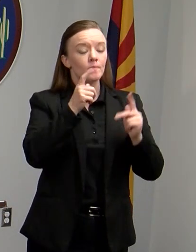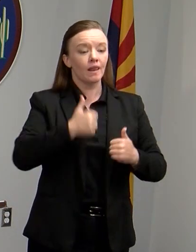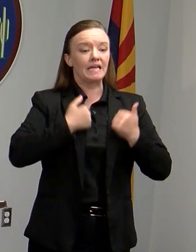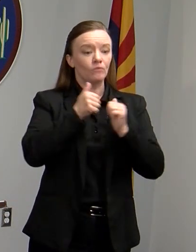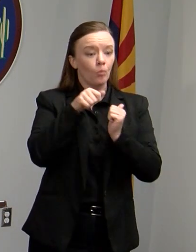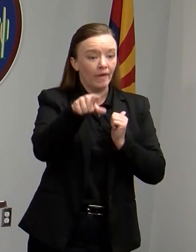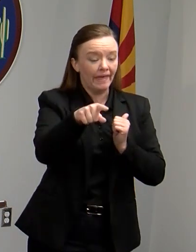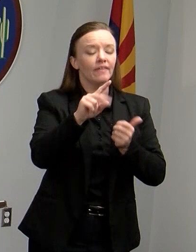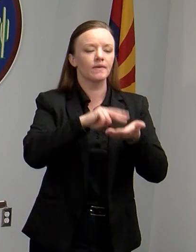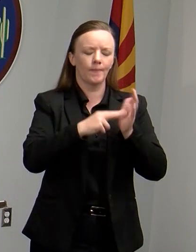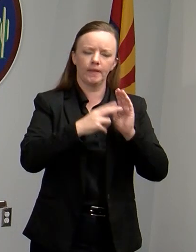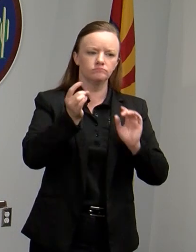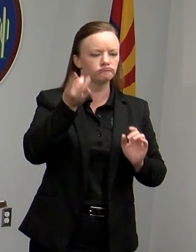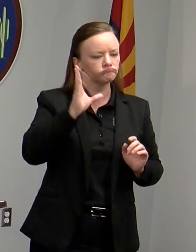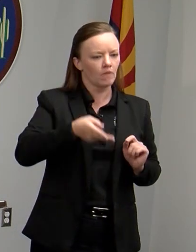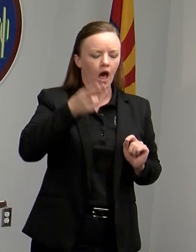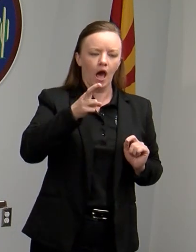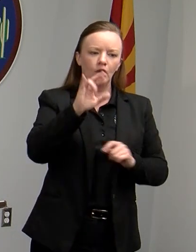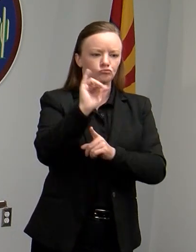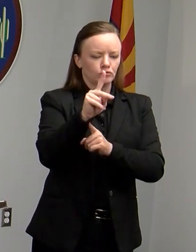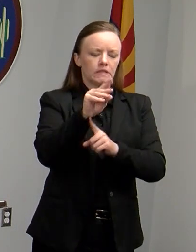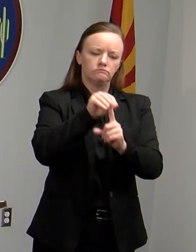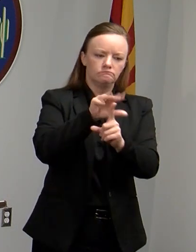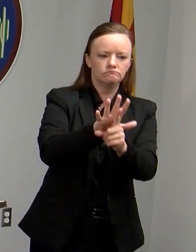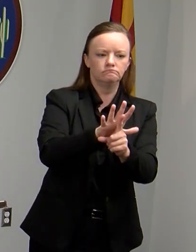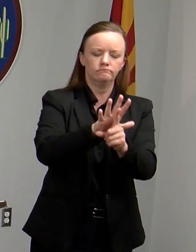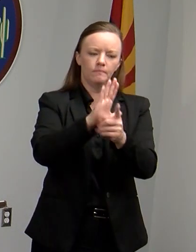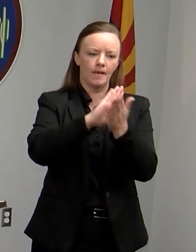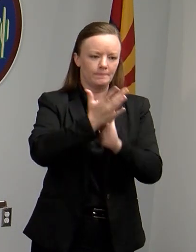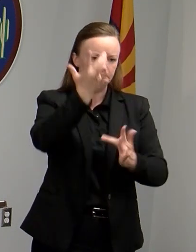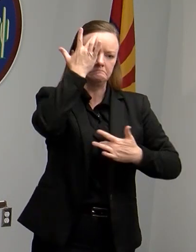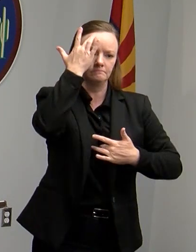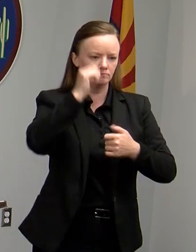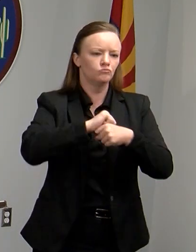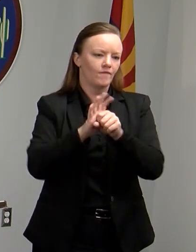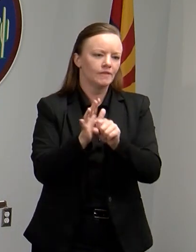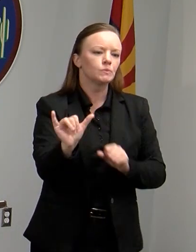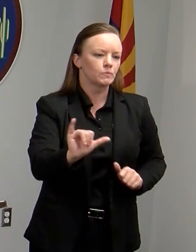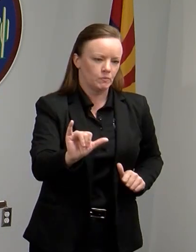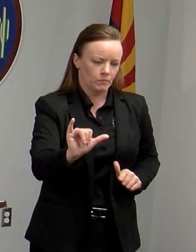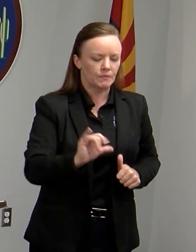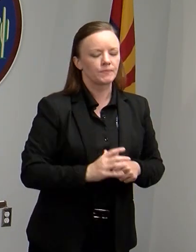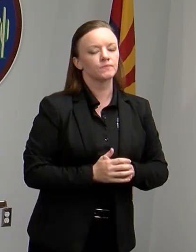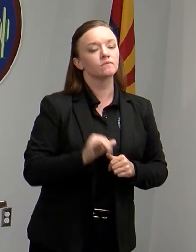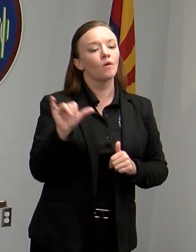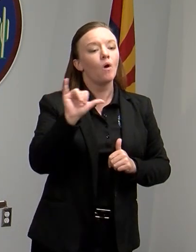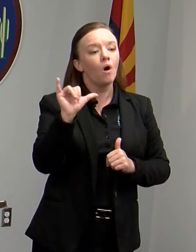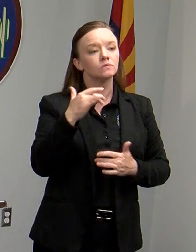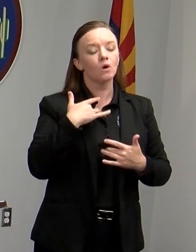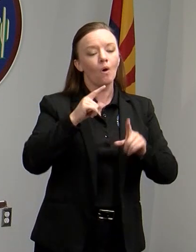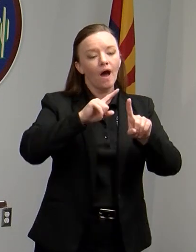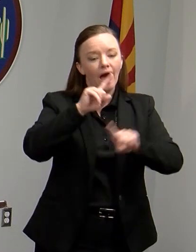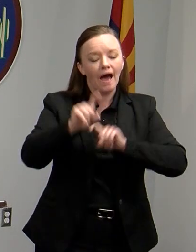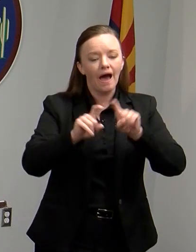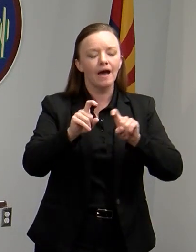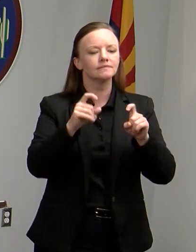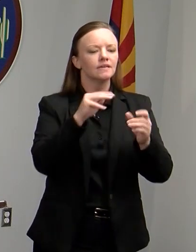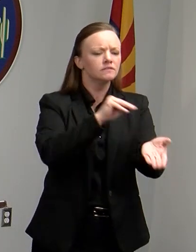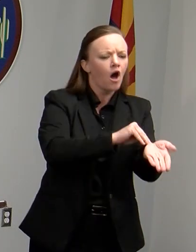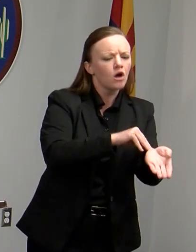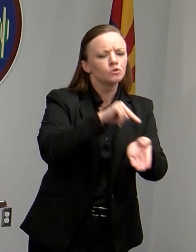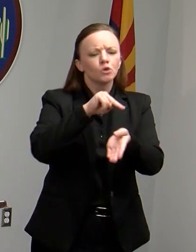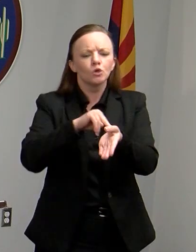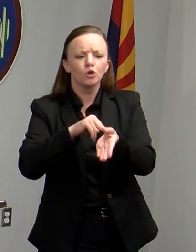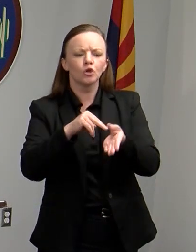highest risk of being exposed and infected with COVID-19. They also ask about healthcare workers who saw the